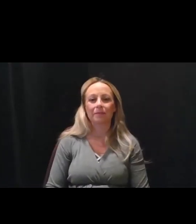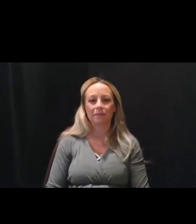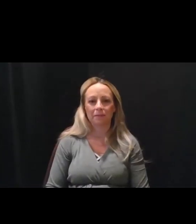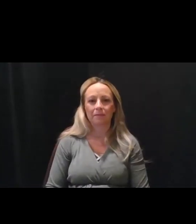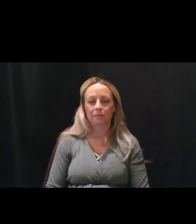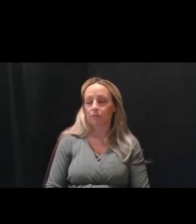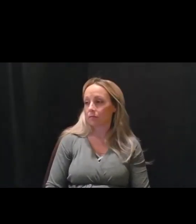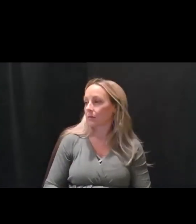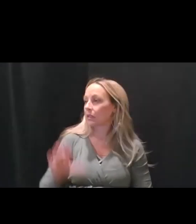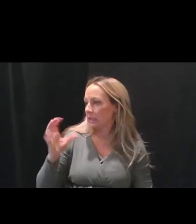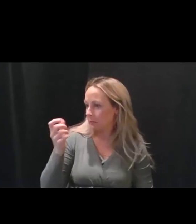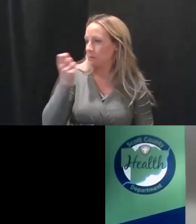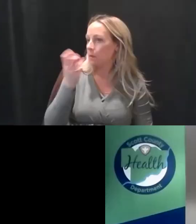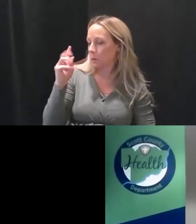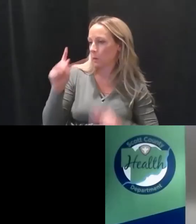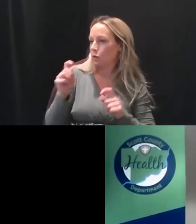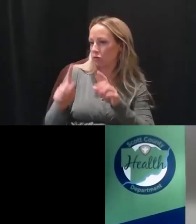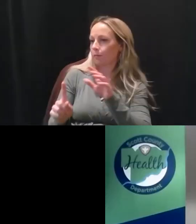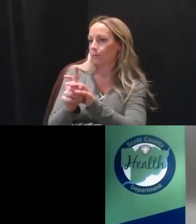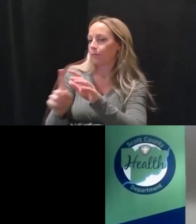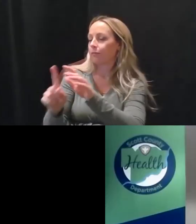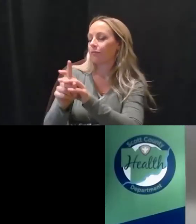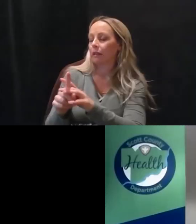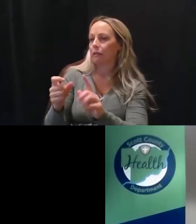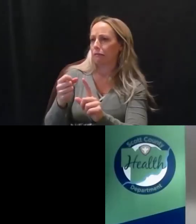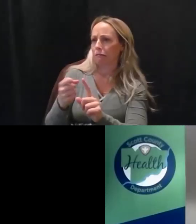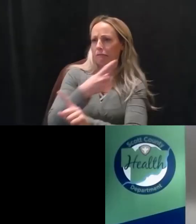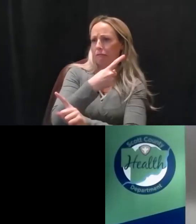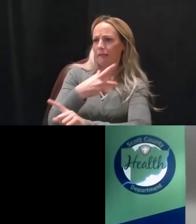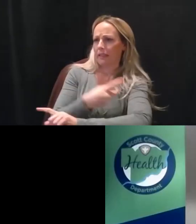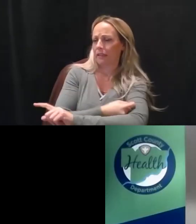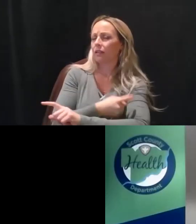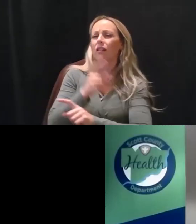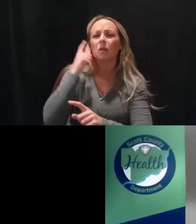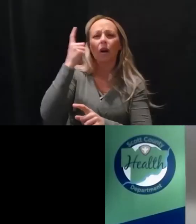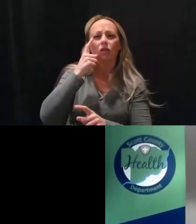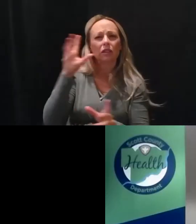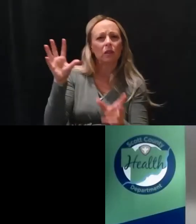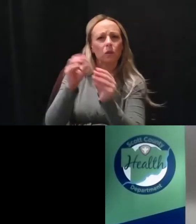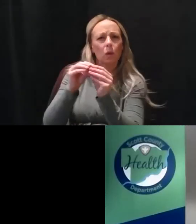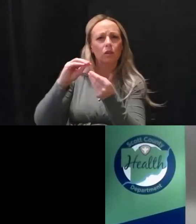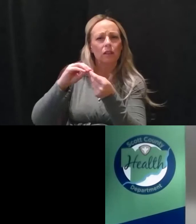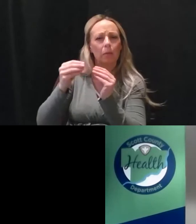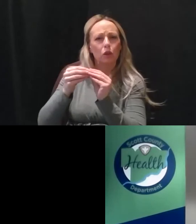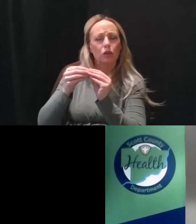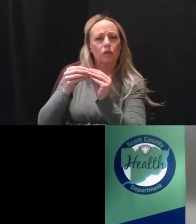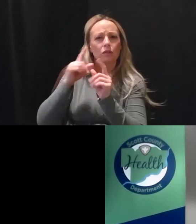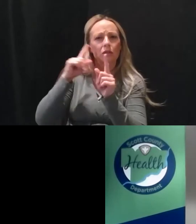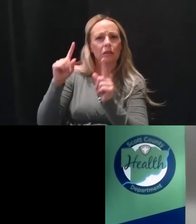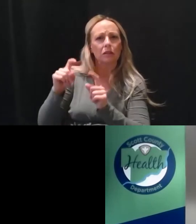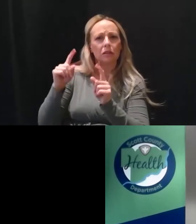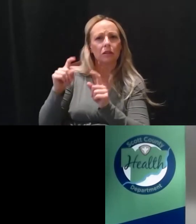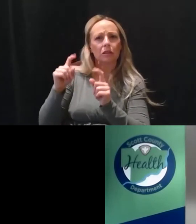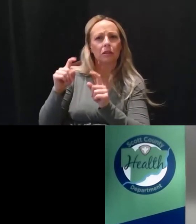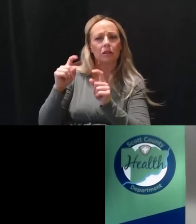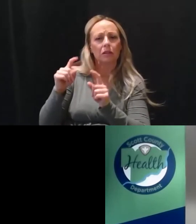Okay, looks like a couple questions here. Off vaccine topic, what are the total numbers from testing at the Tax Slayer Center over the weekend? Do you